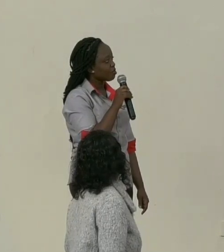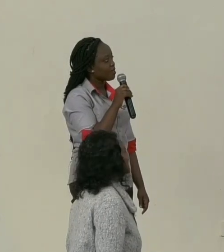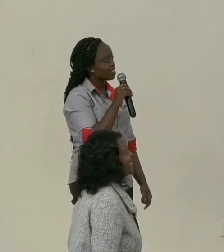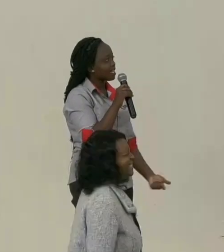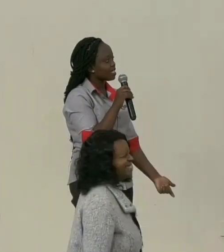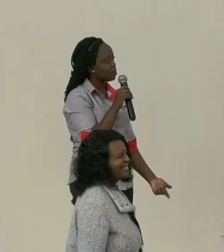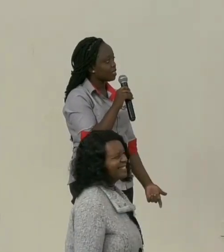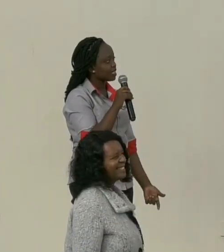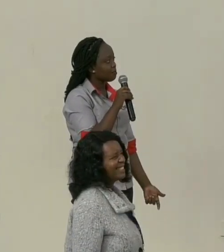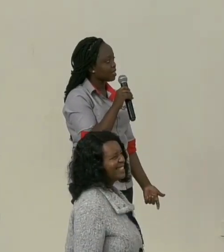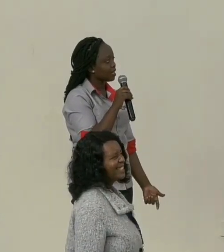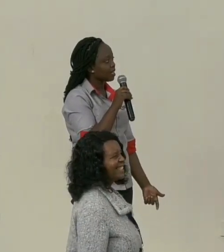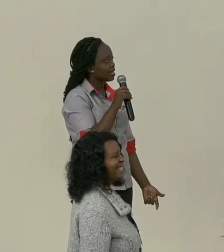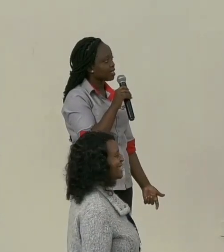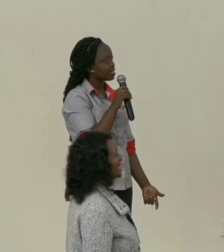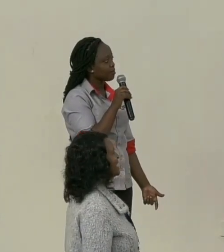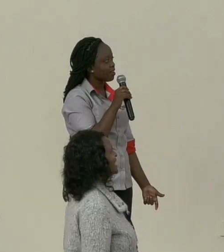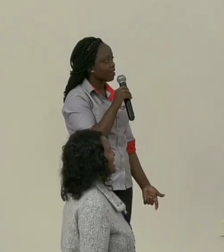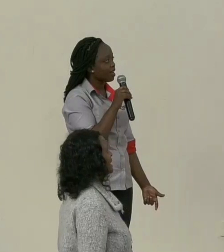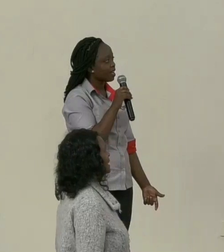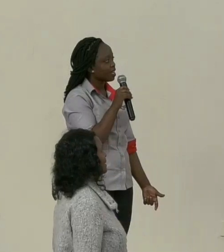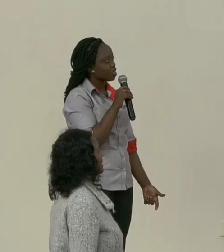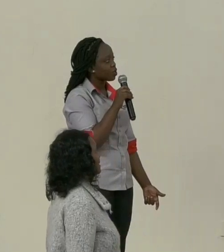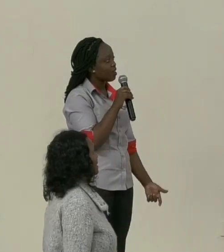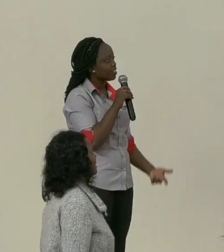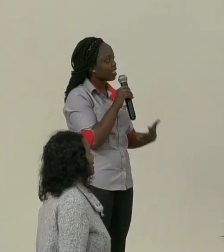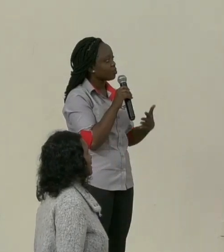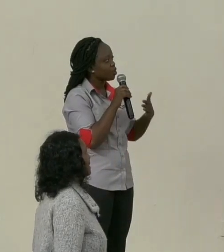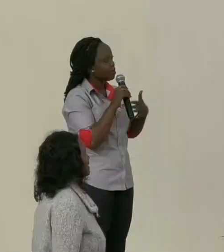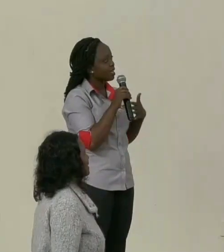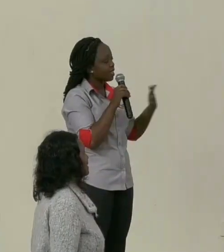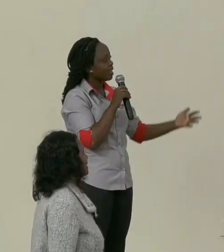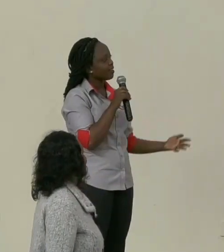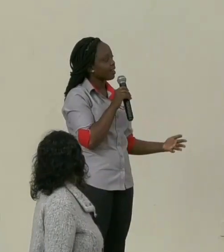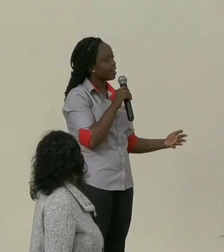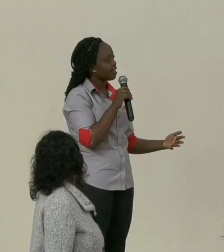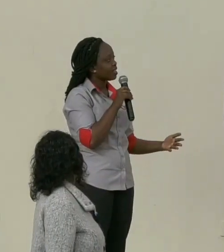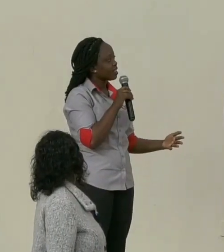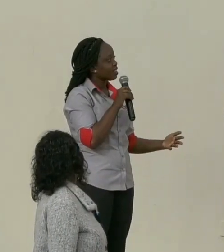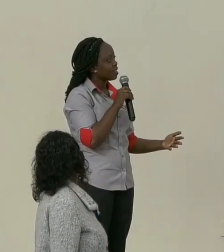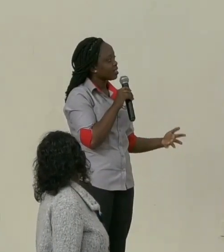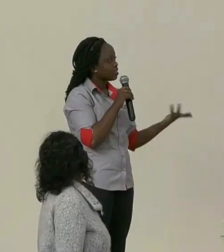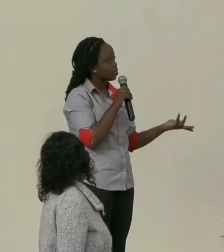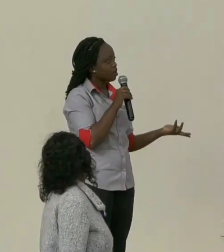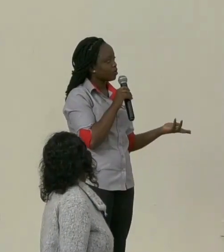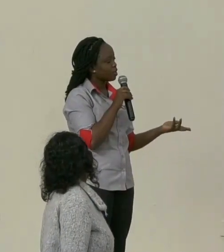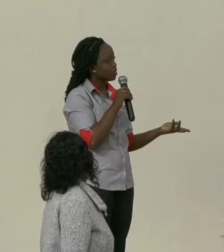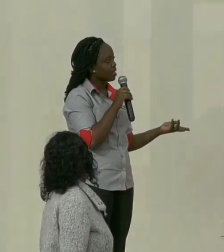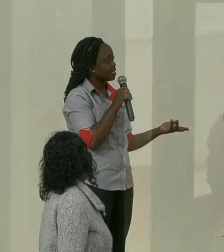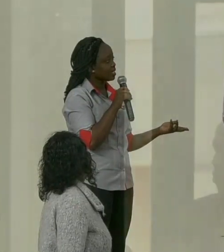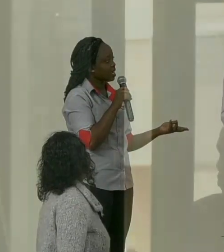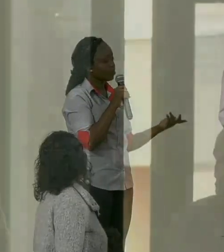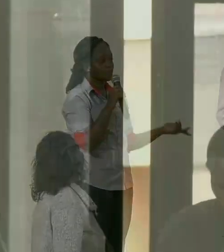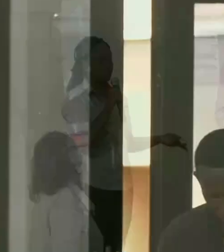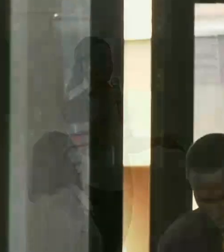or maybe they start building something in the same area. So I have a challenge between me and the KRA. So how do we sort